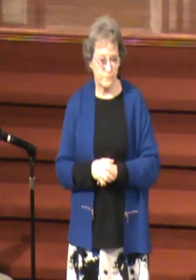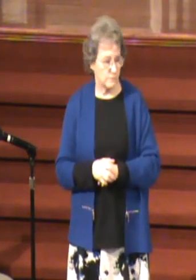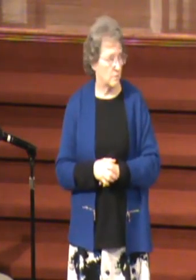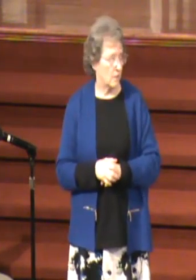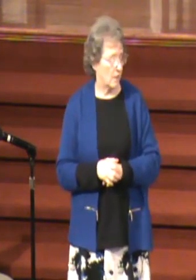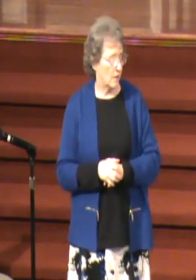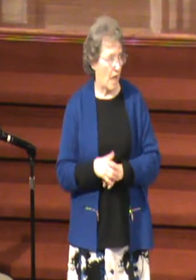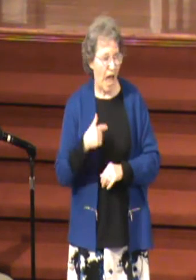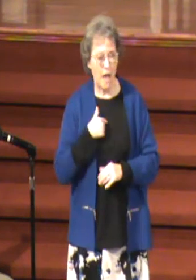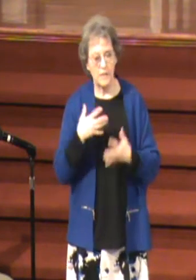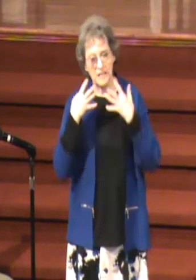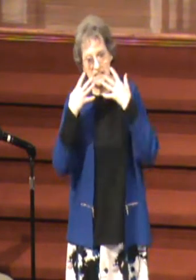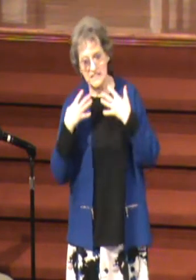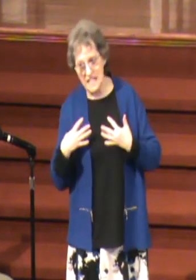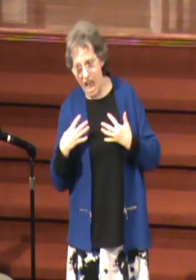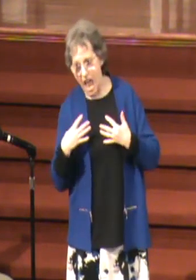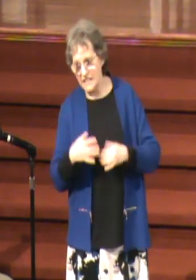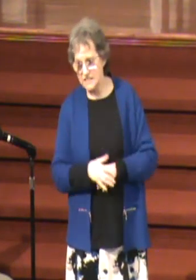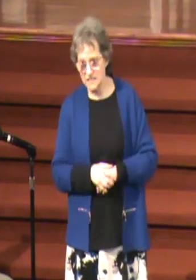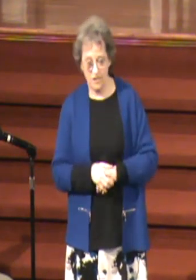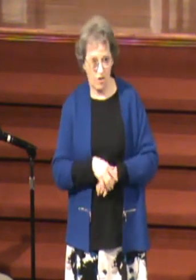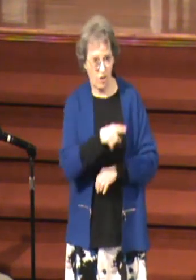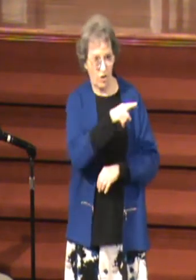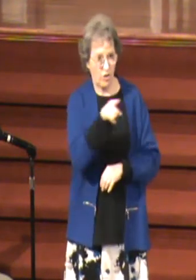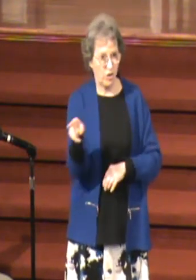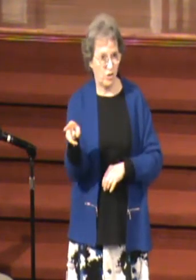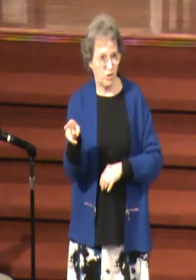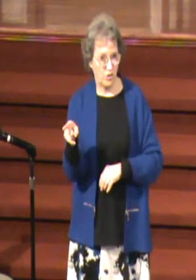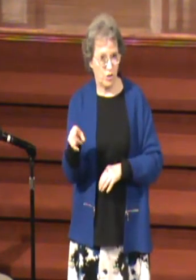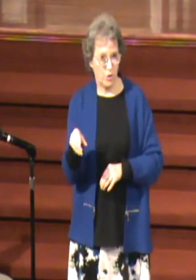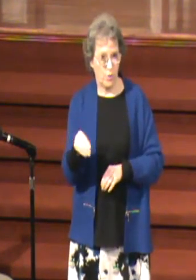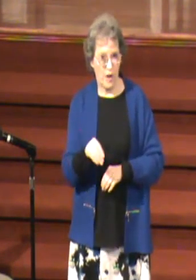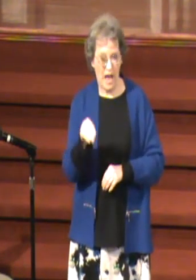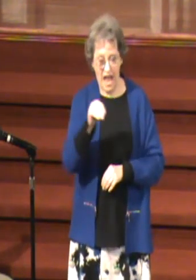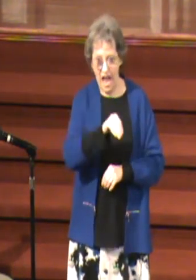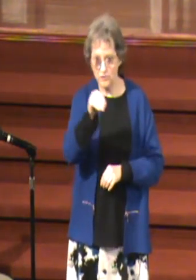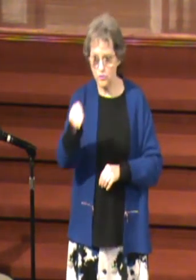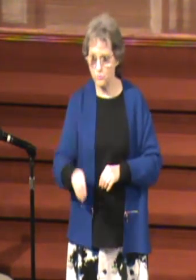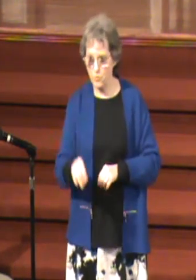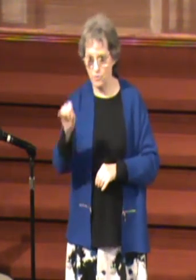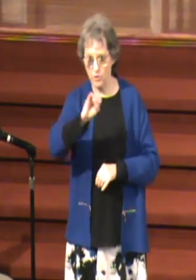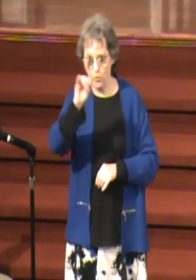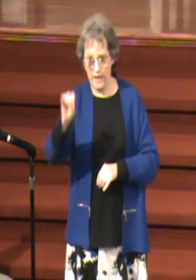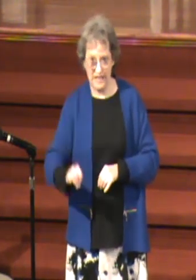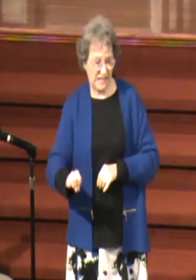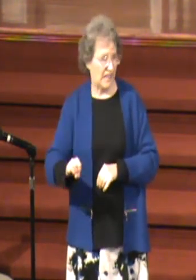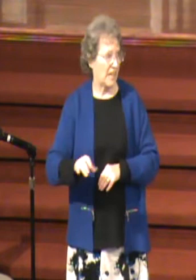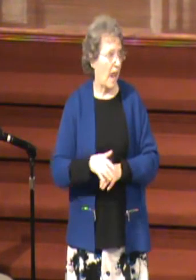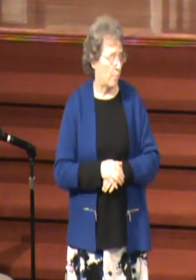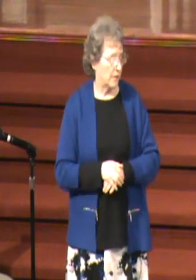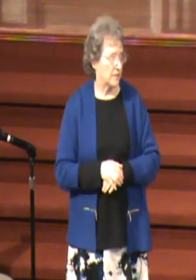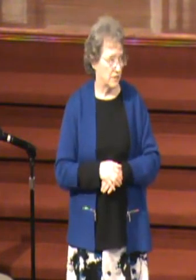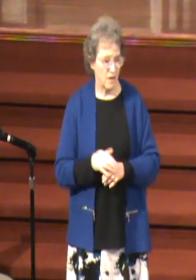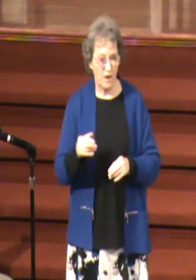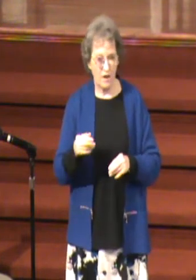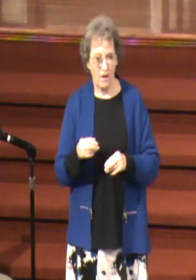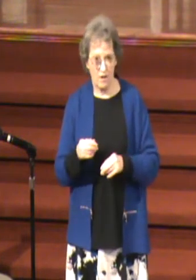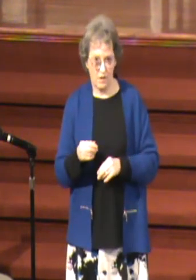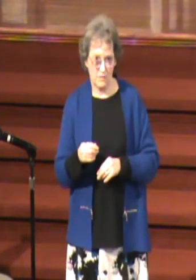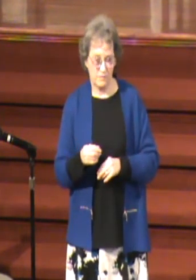I'm so sad that you know, I had to move down to Indianapolis for that time. And missed seeing Antionette